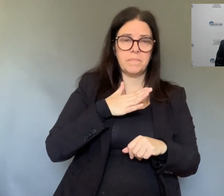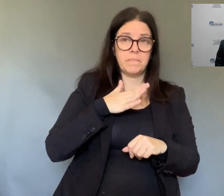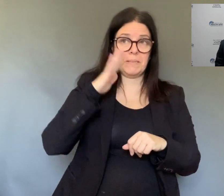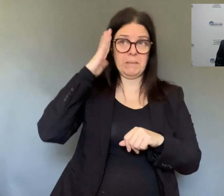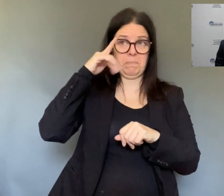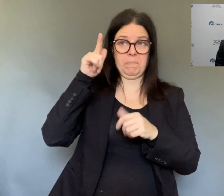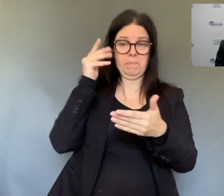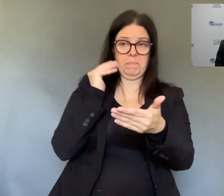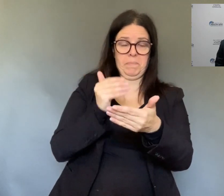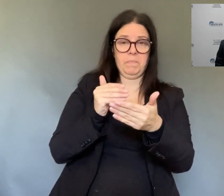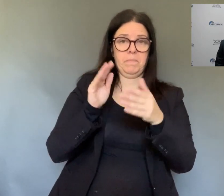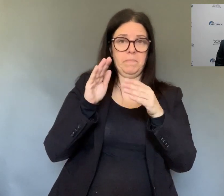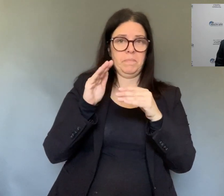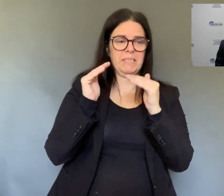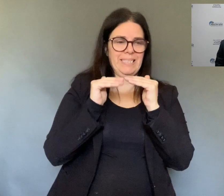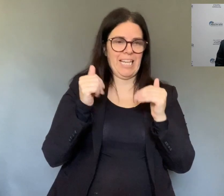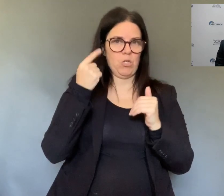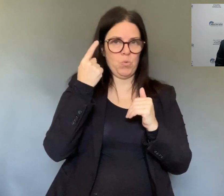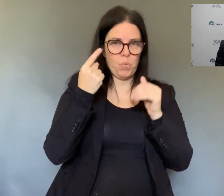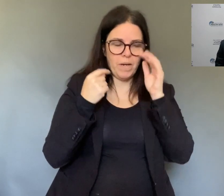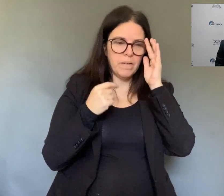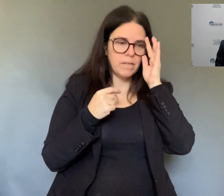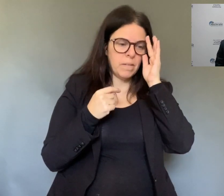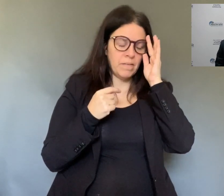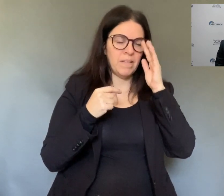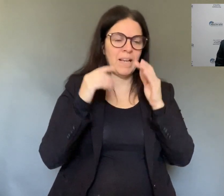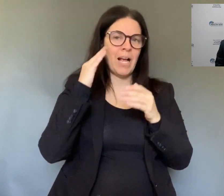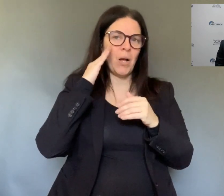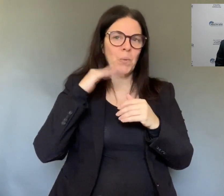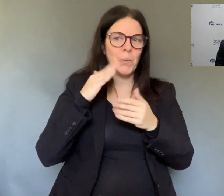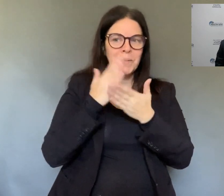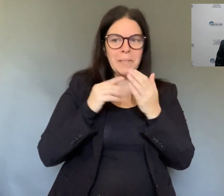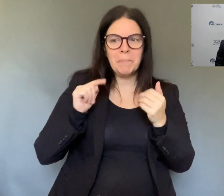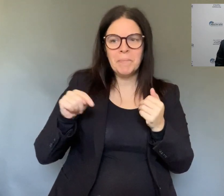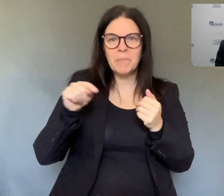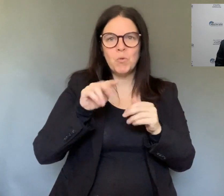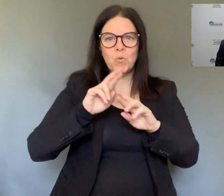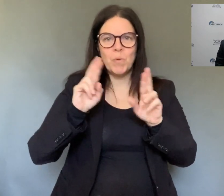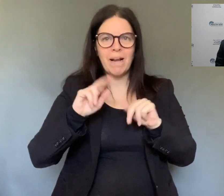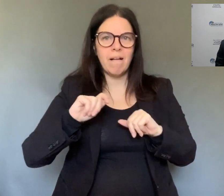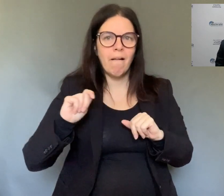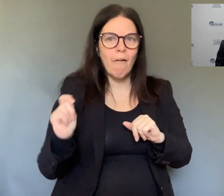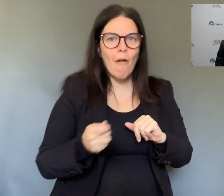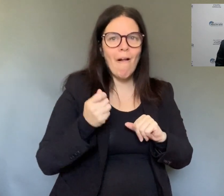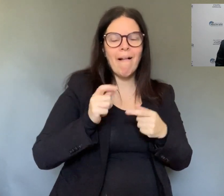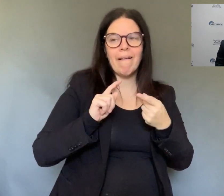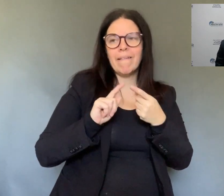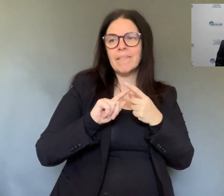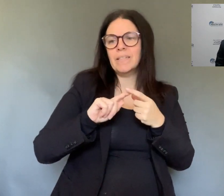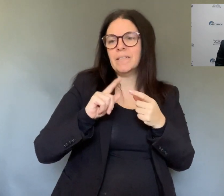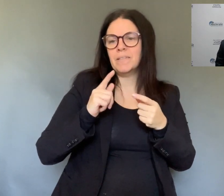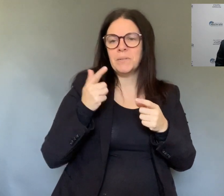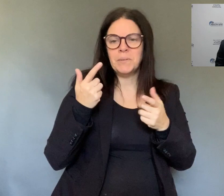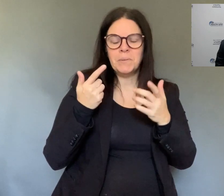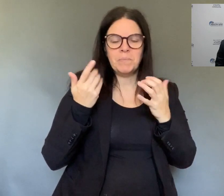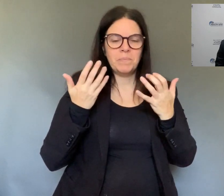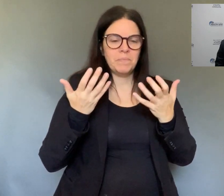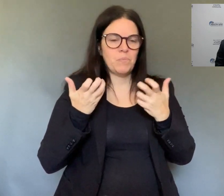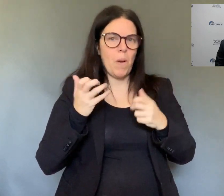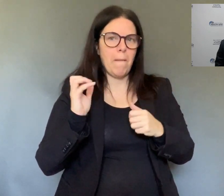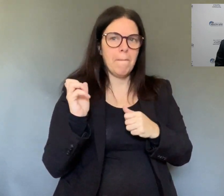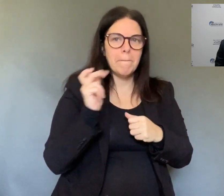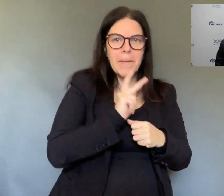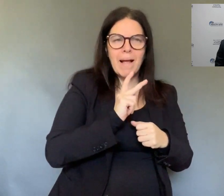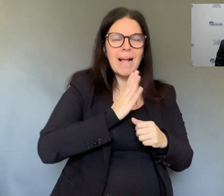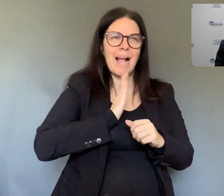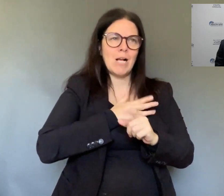1, I know marinas have been getting ready, golf courses have been getting ready. I know all those people are itching to get back to, to doing what they love